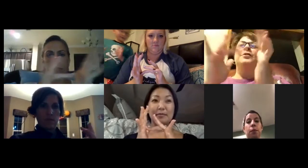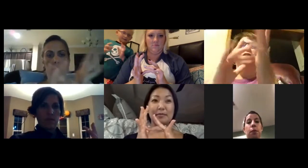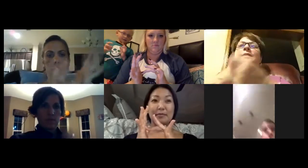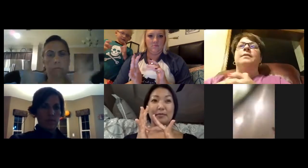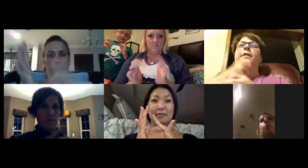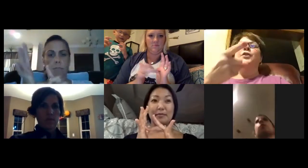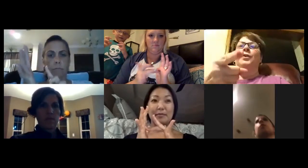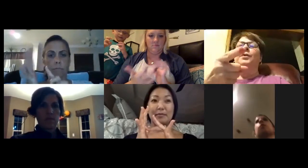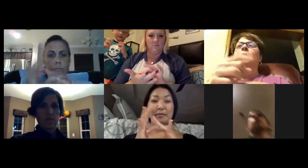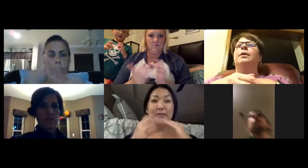Jesus loves you.